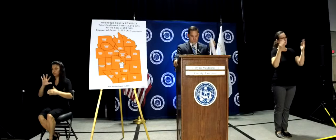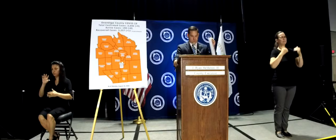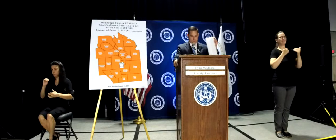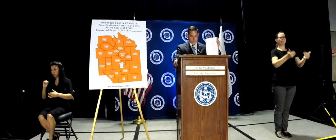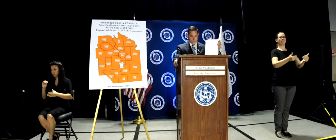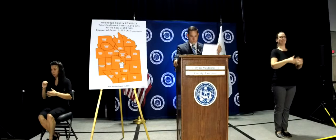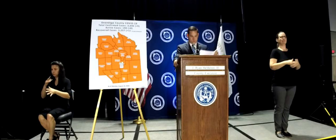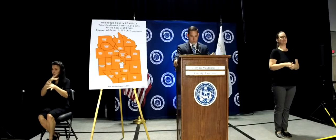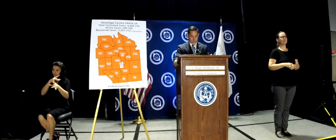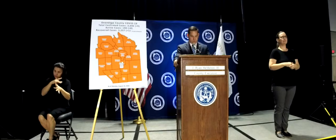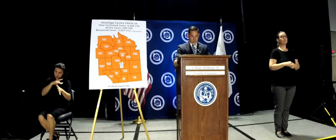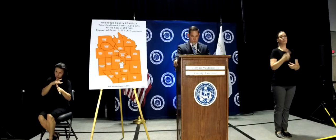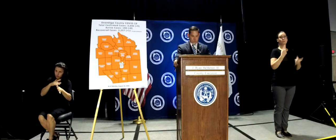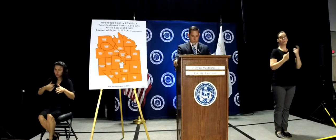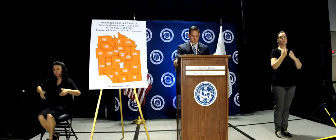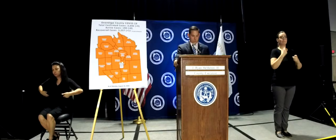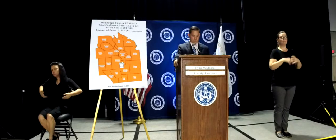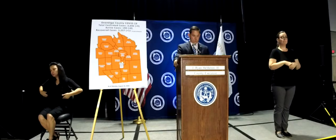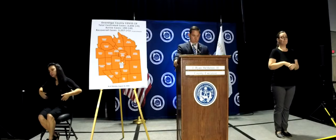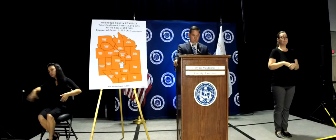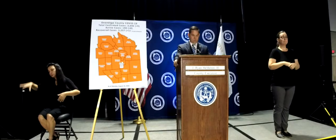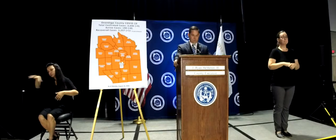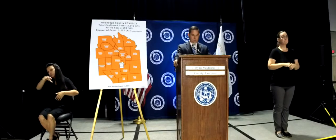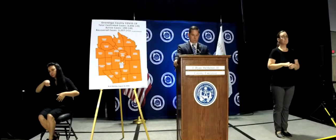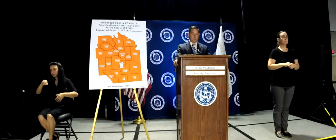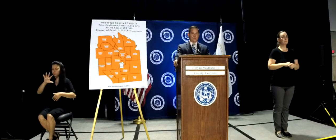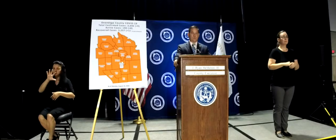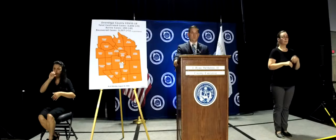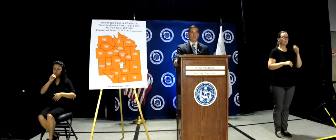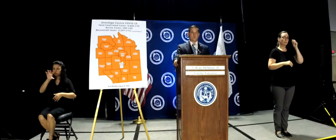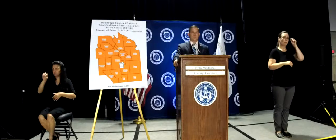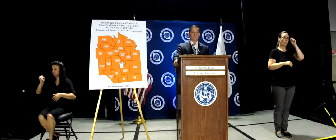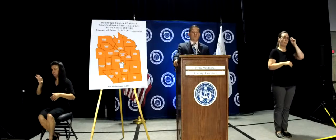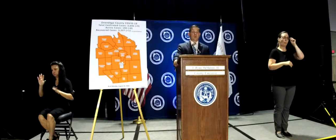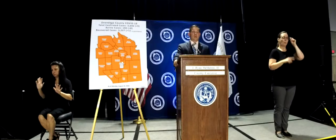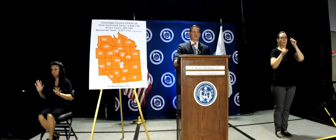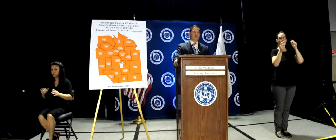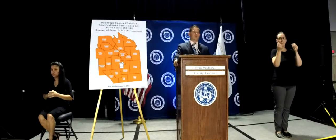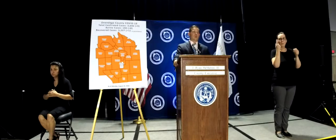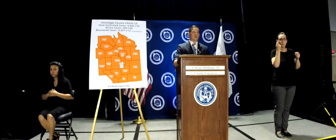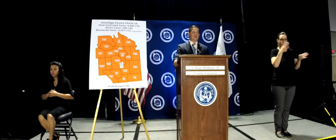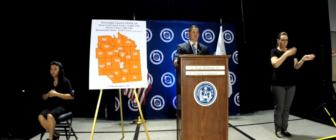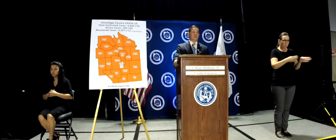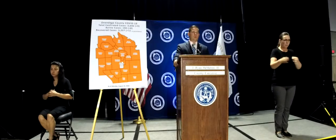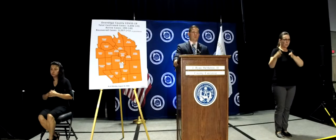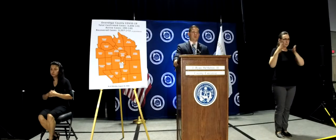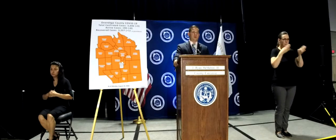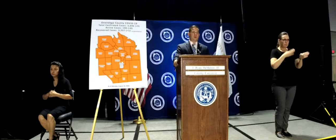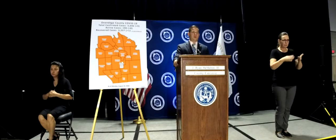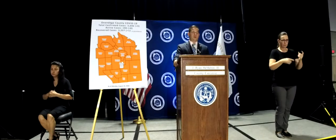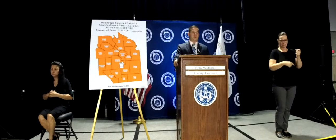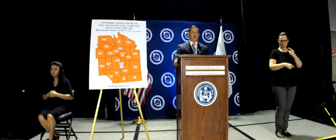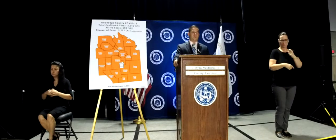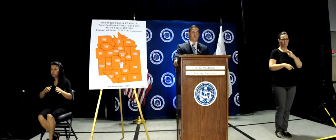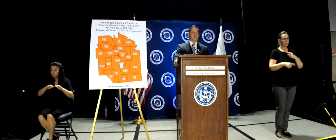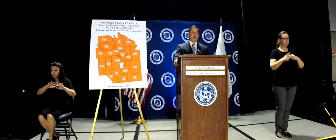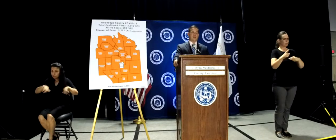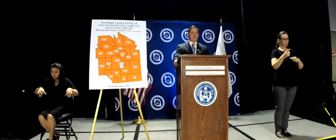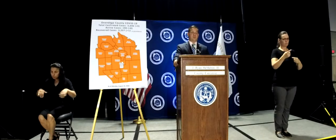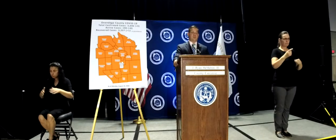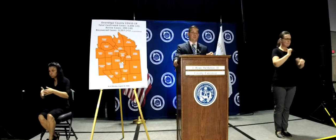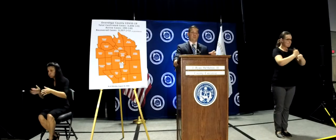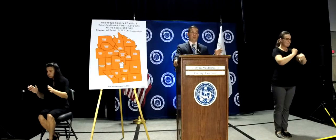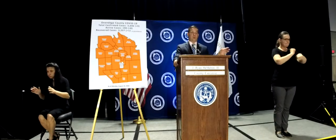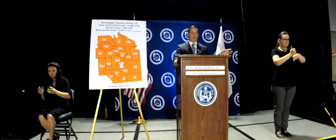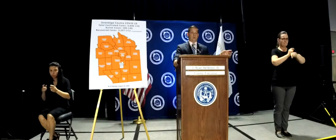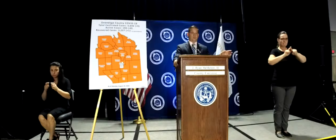What do the logistics look like at each school site for testing? Yeah, so it will be either our emergency